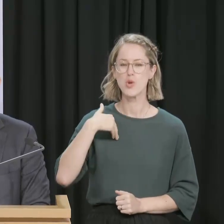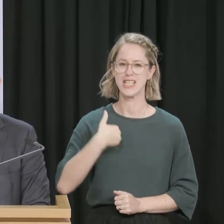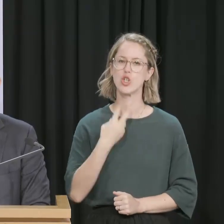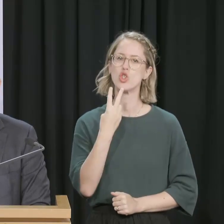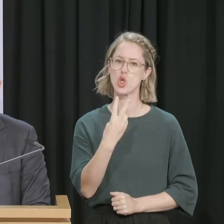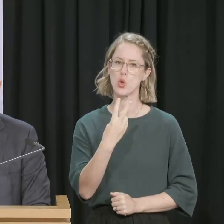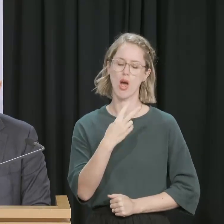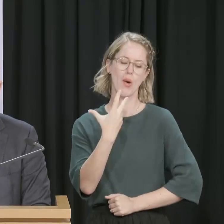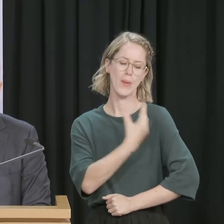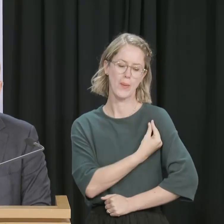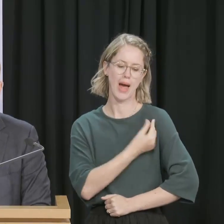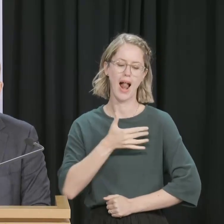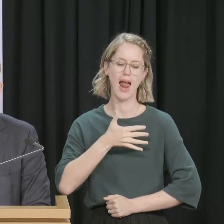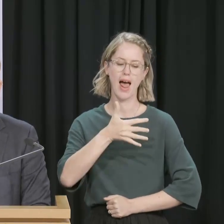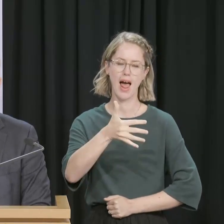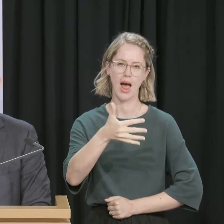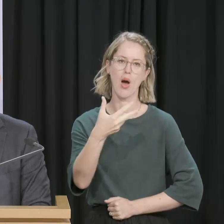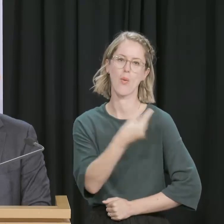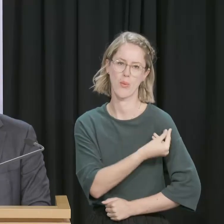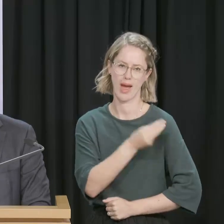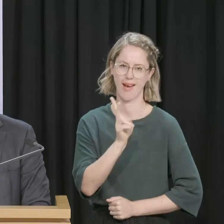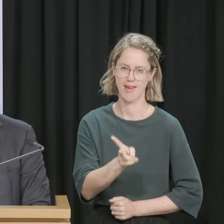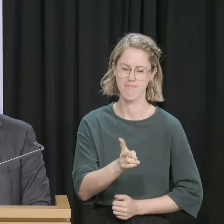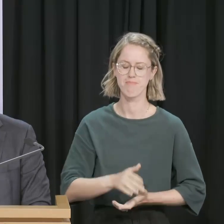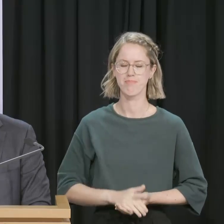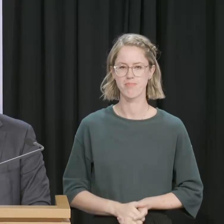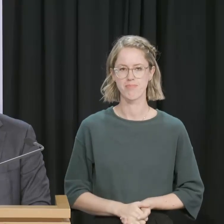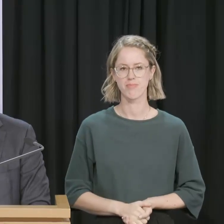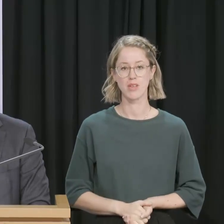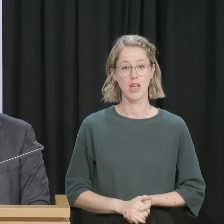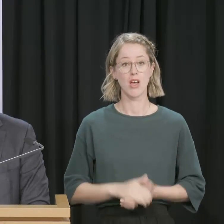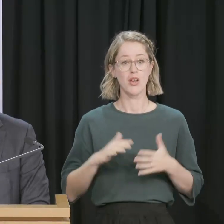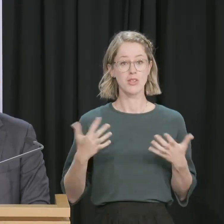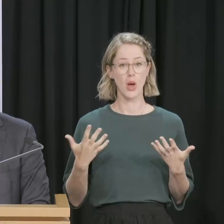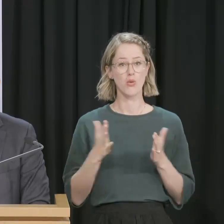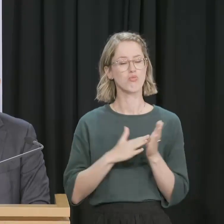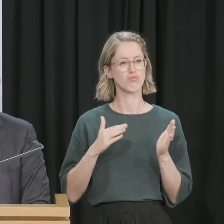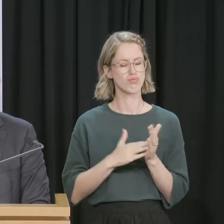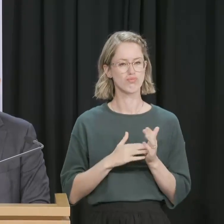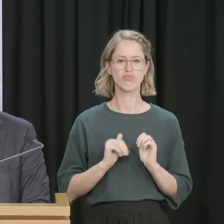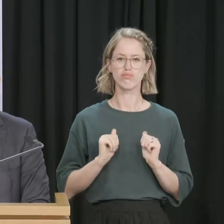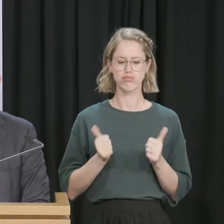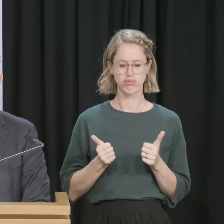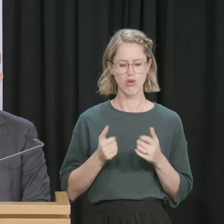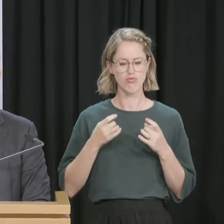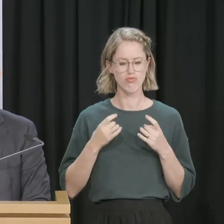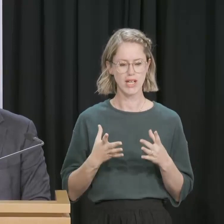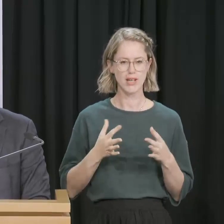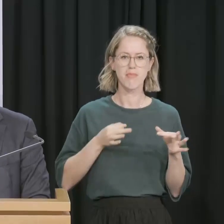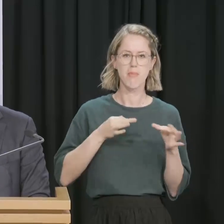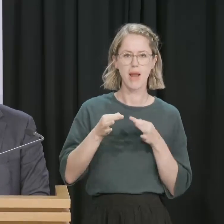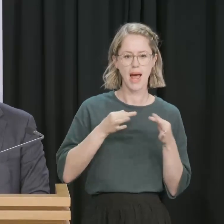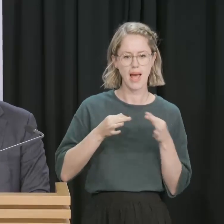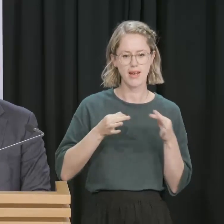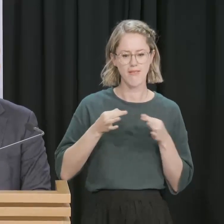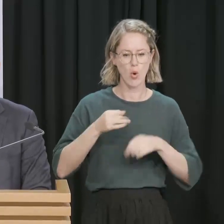maximum protection. All of this has us in a very strong position as we move to provide details